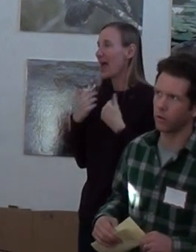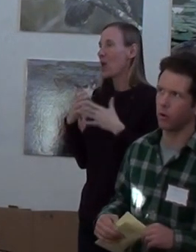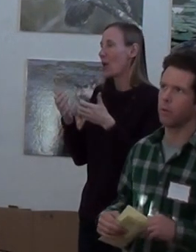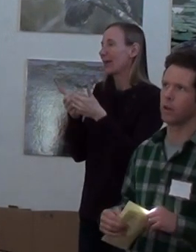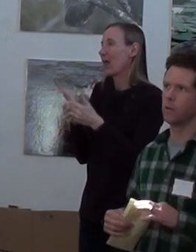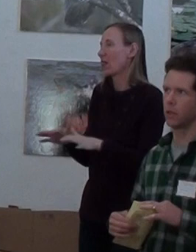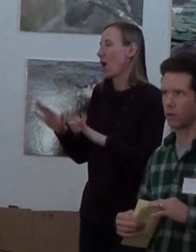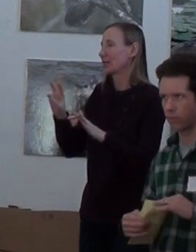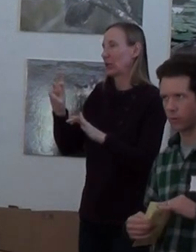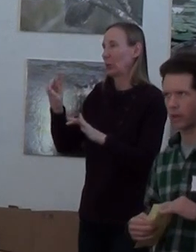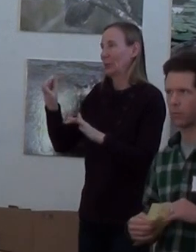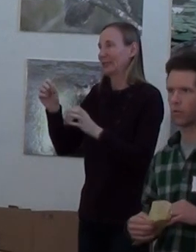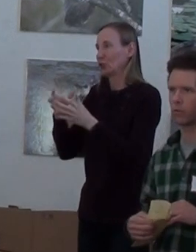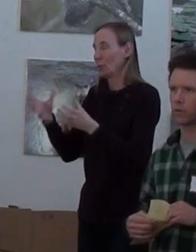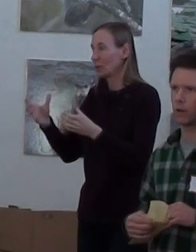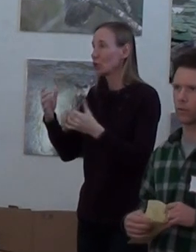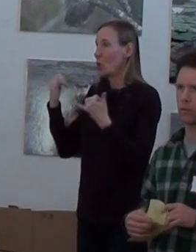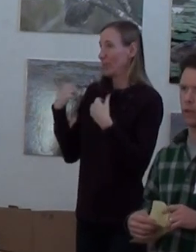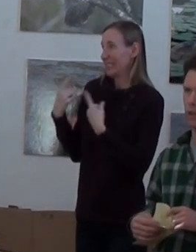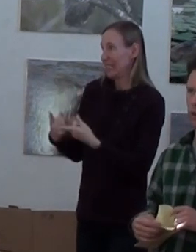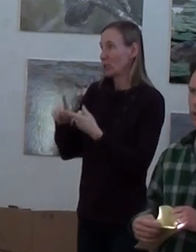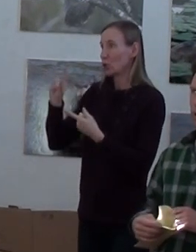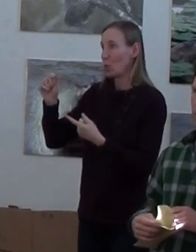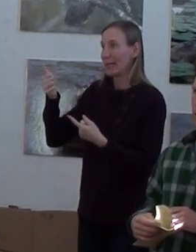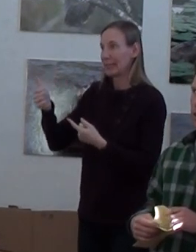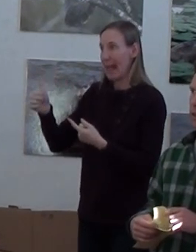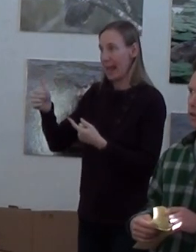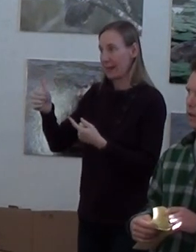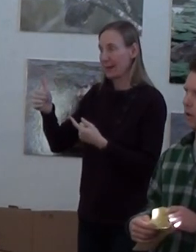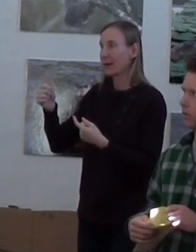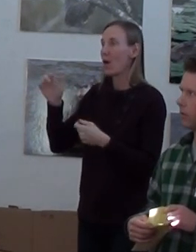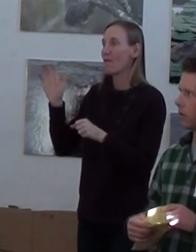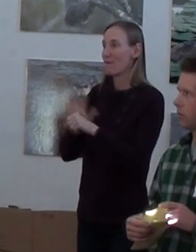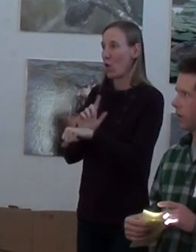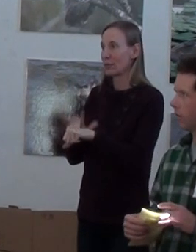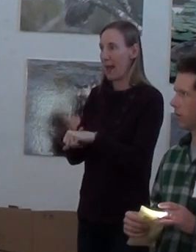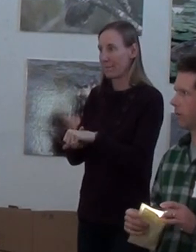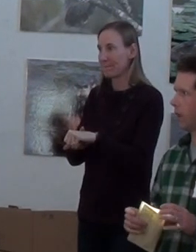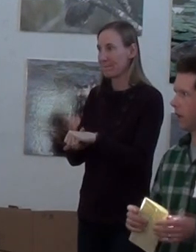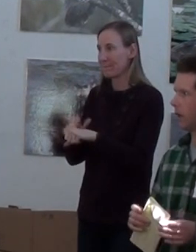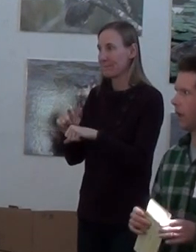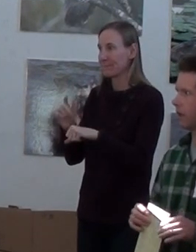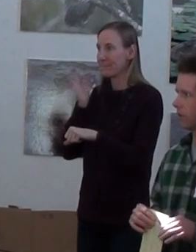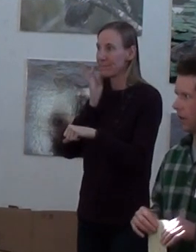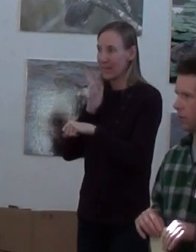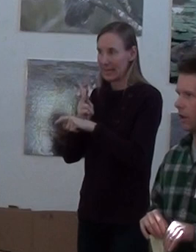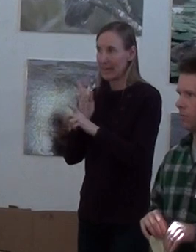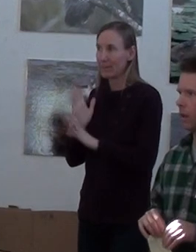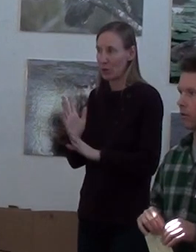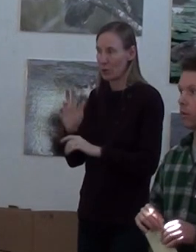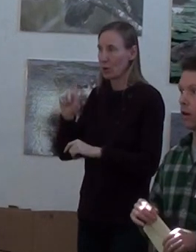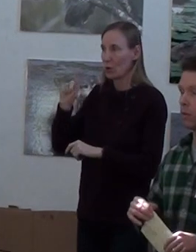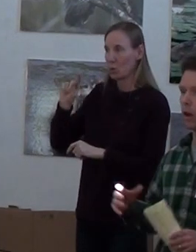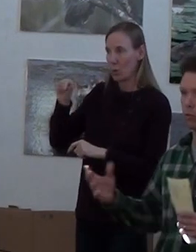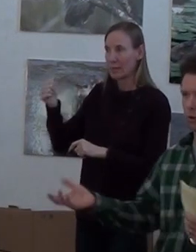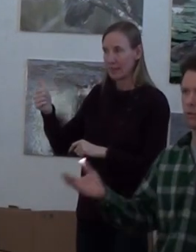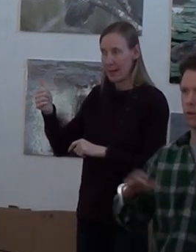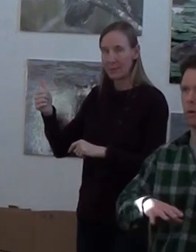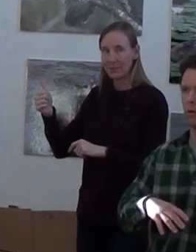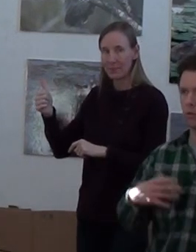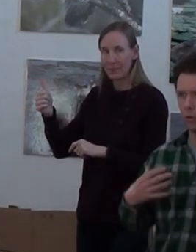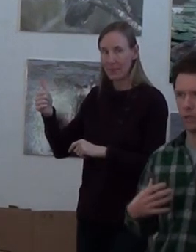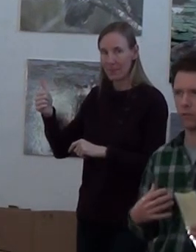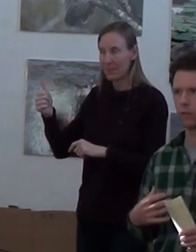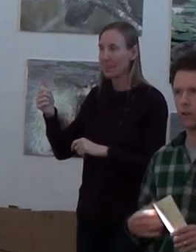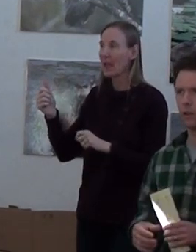much. I've been doing this full time since 2010. And in 2010, at the same time, I was raising